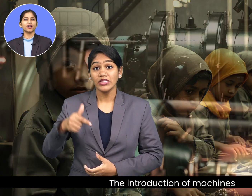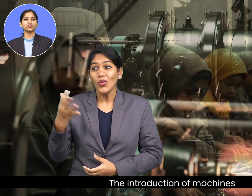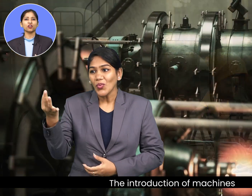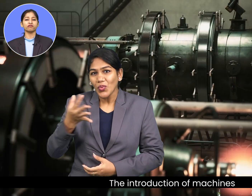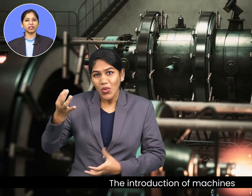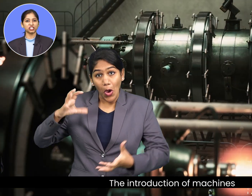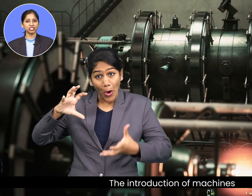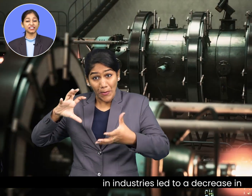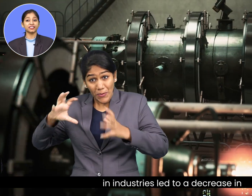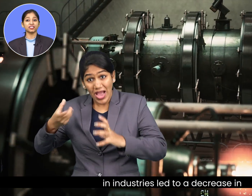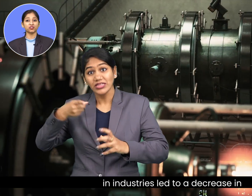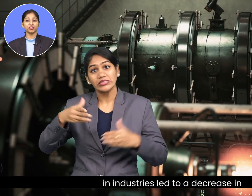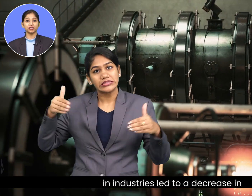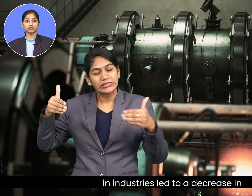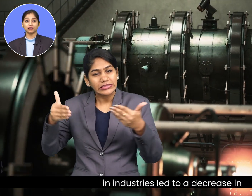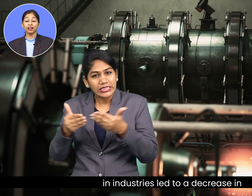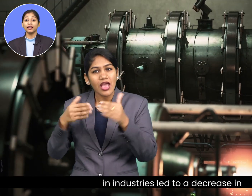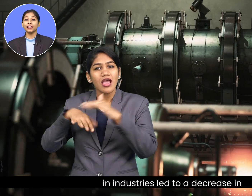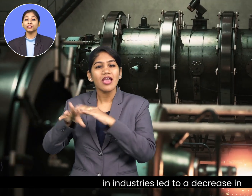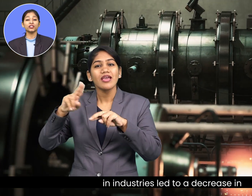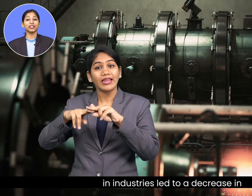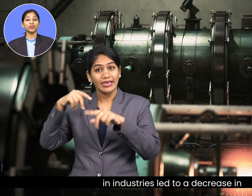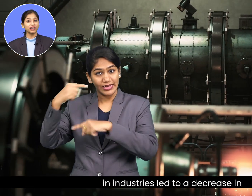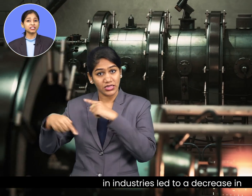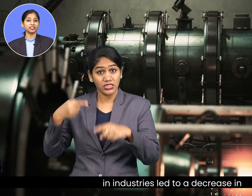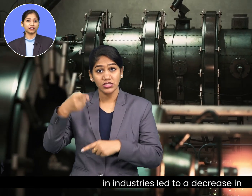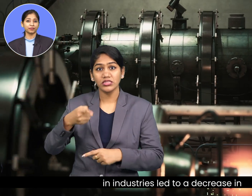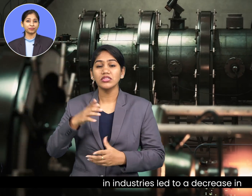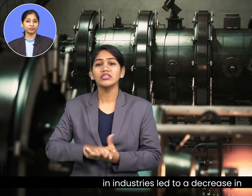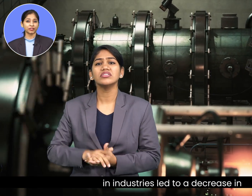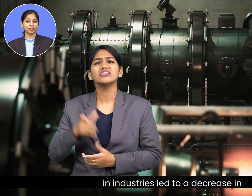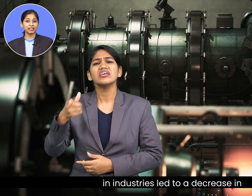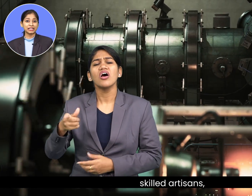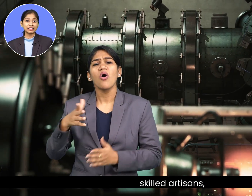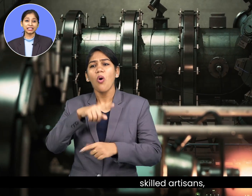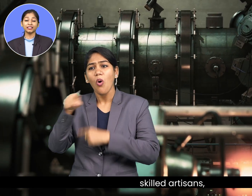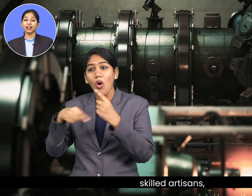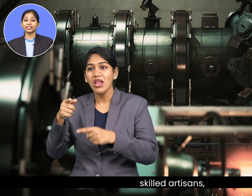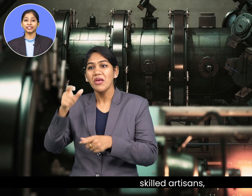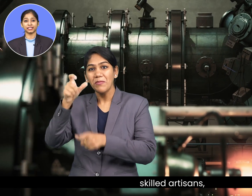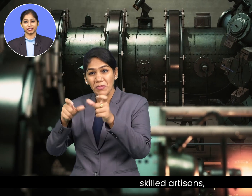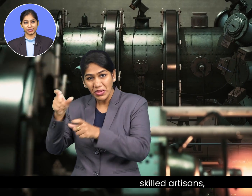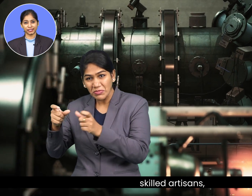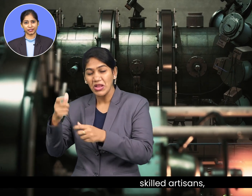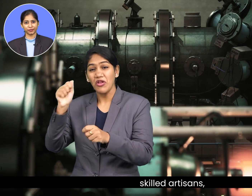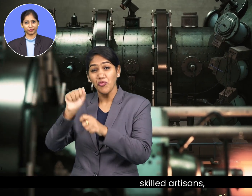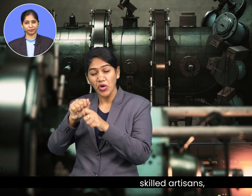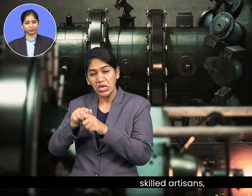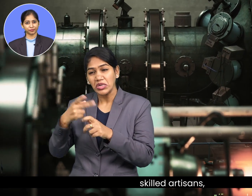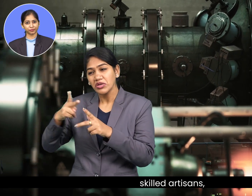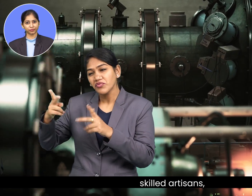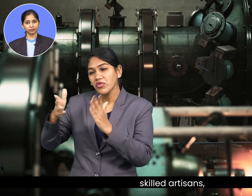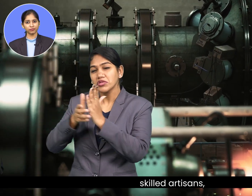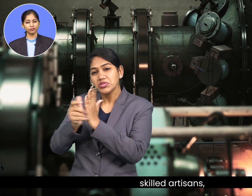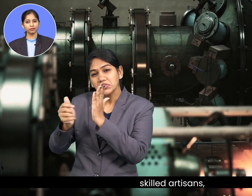The introduction of machines in industries led to a decrease in skilled artisans,